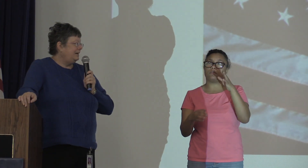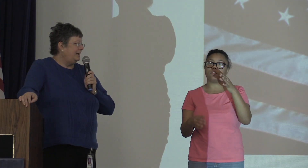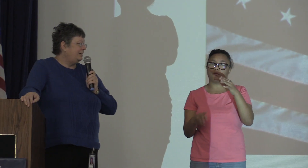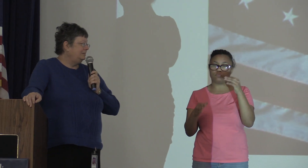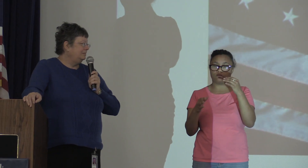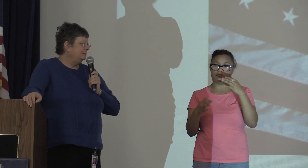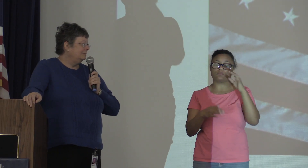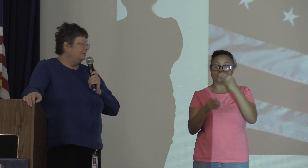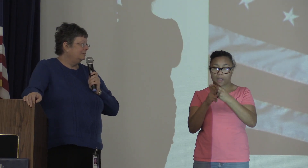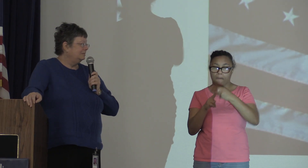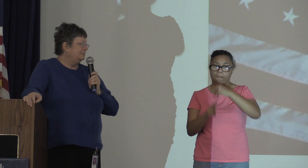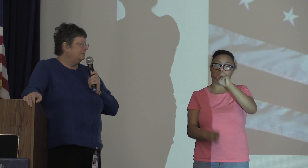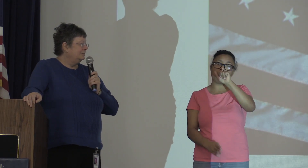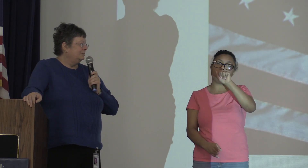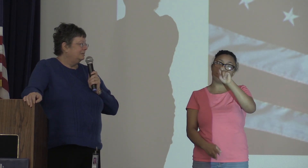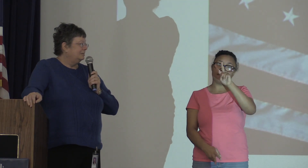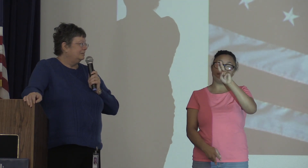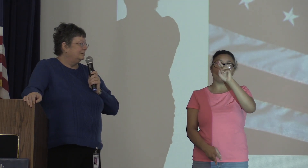My dad